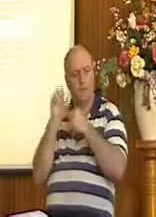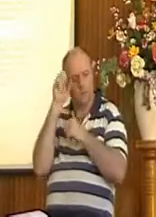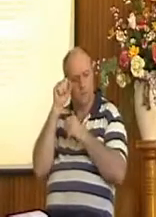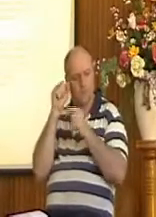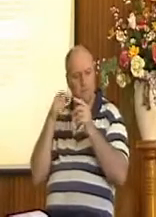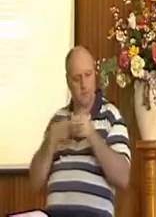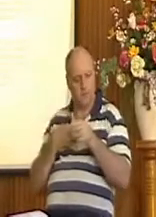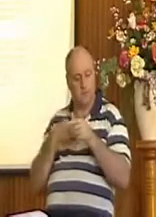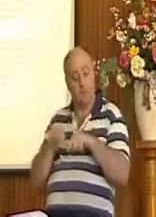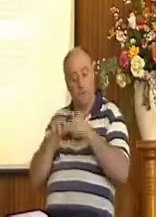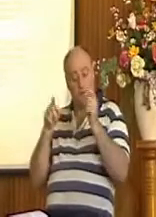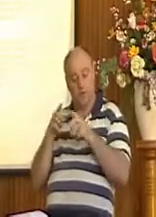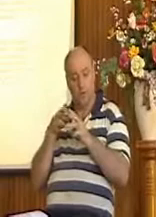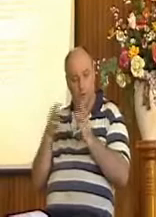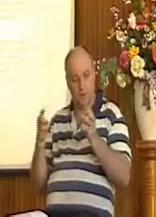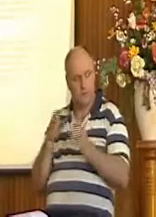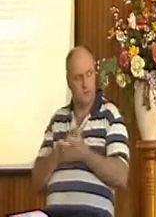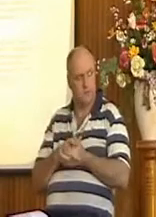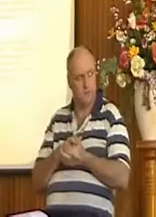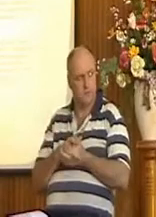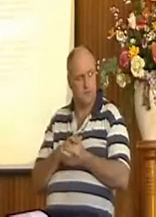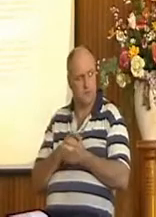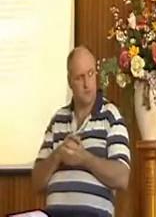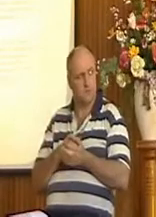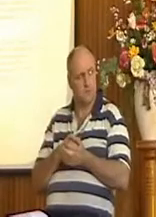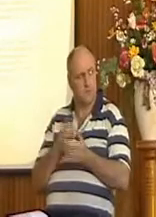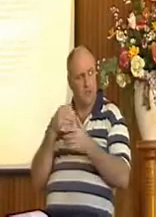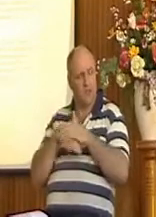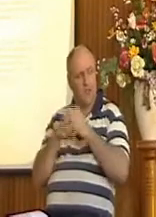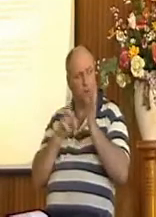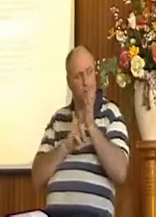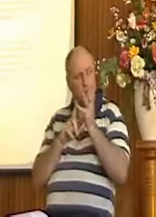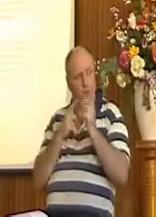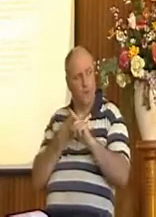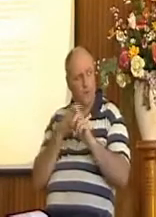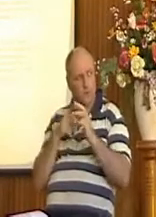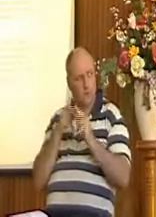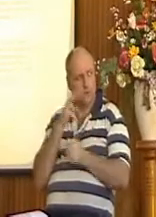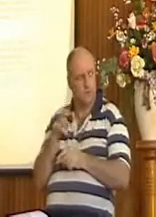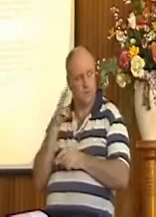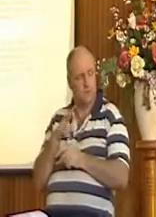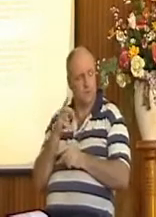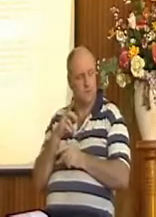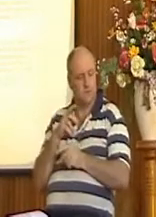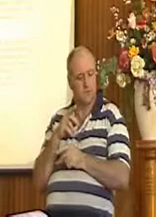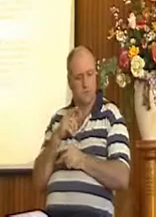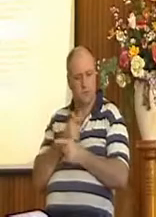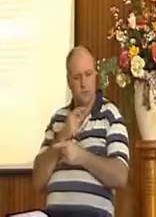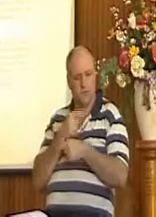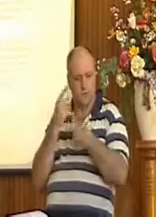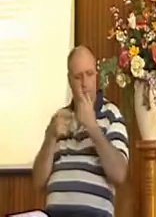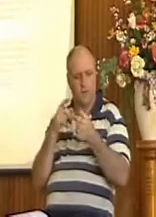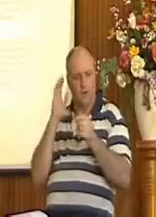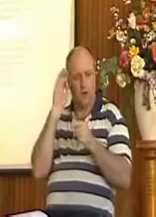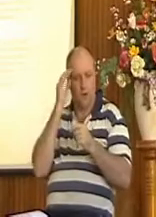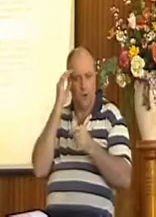are overlaps between the two, but the word in Luke 22 has in mind a conscious